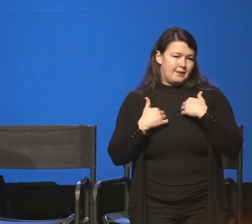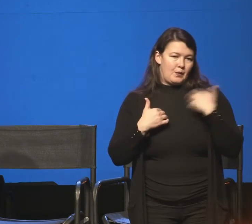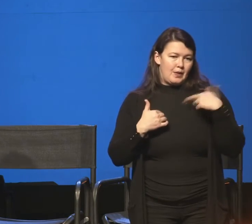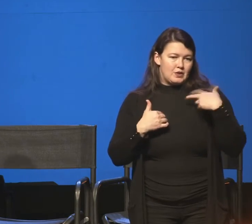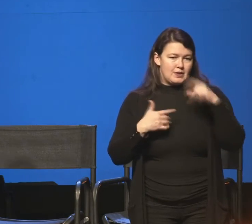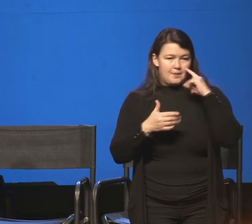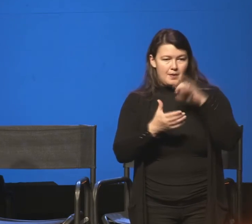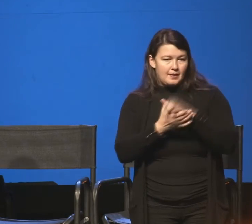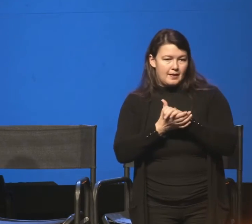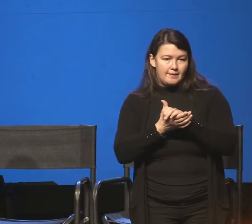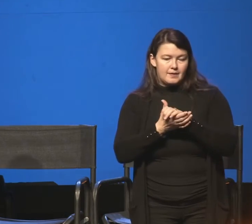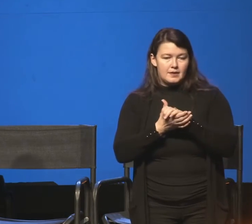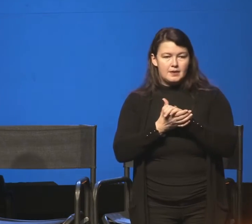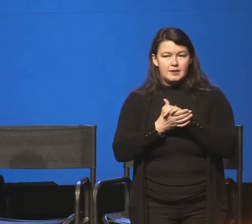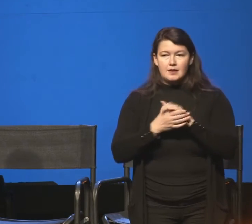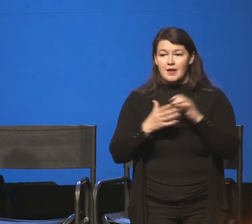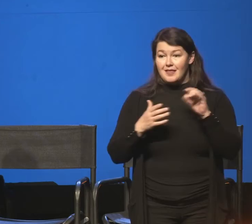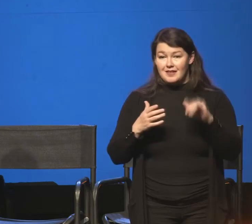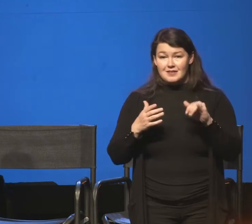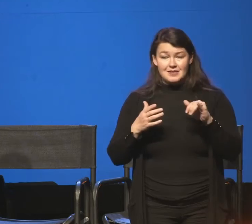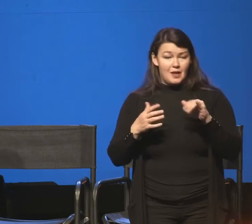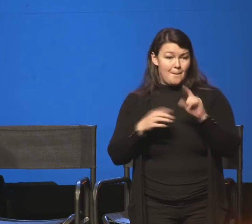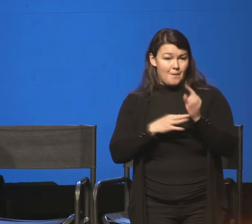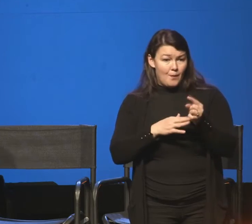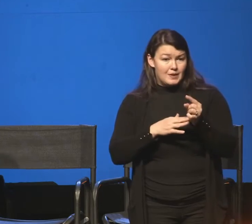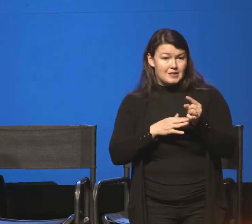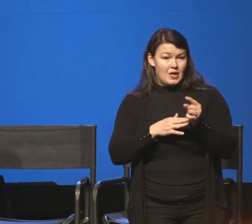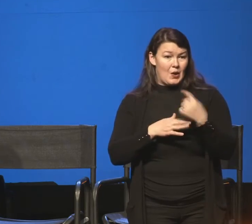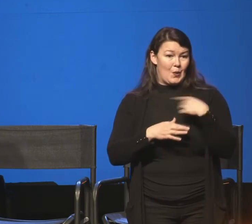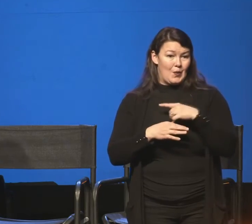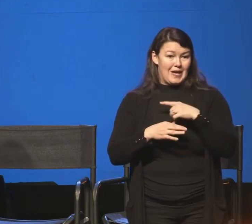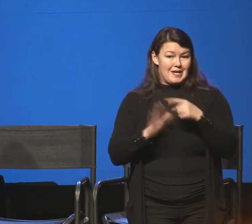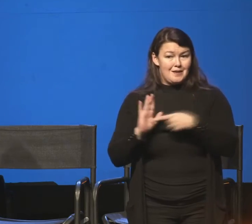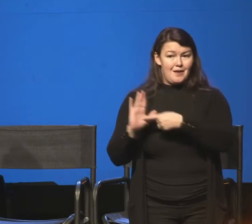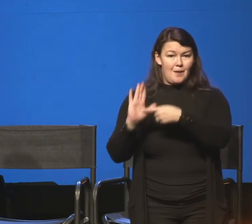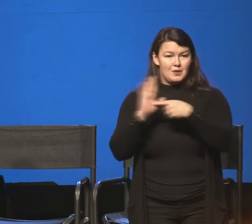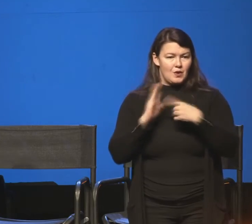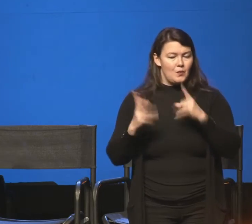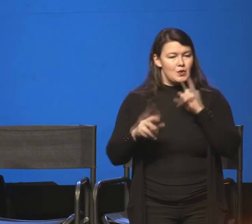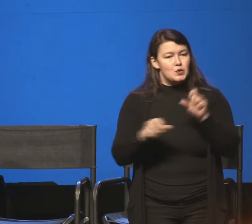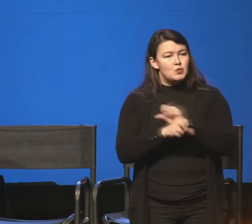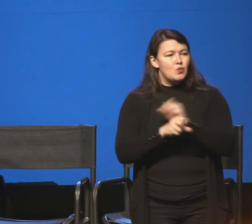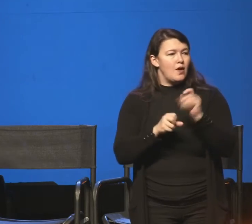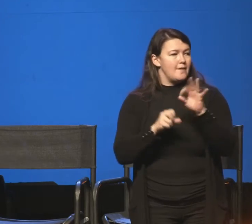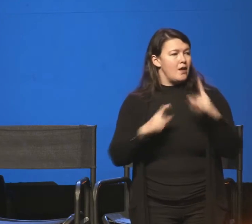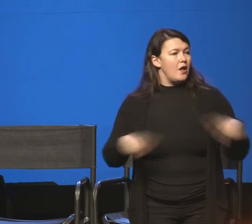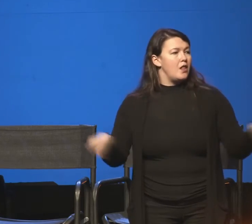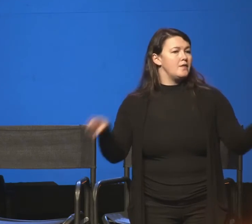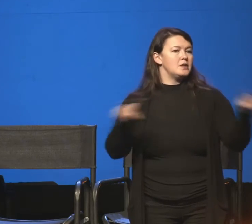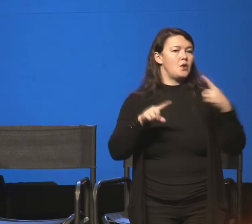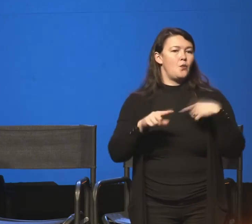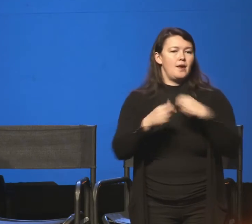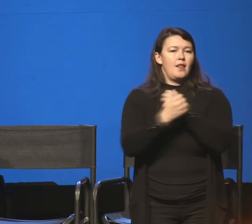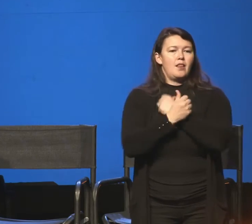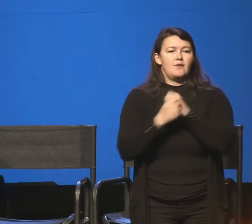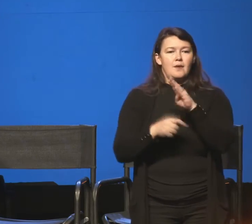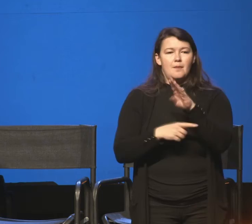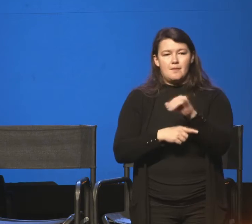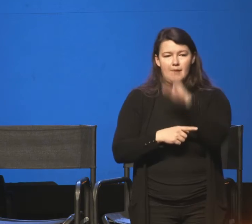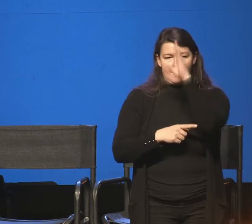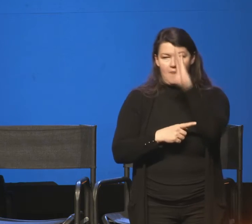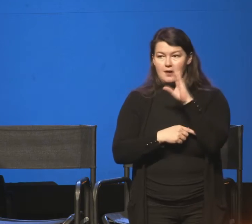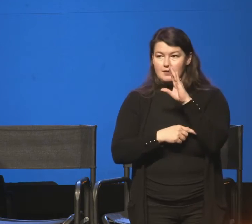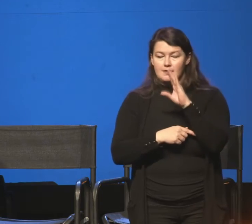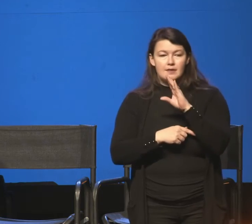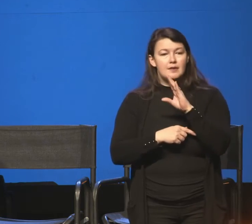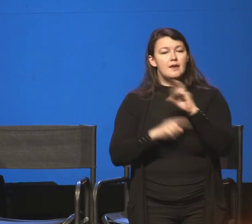prayer or said any class. This is a moment where we demonstrate what is true of all of us, that we are loved by God, that the gift